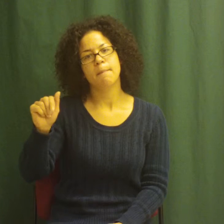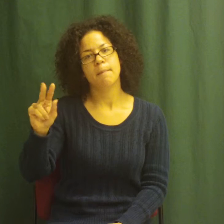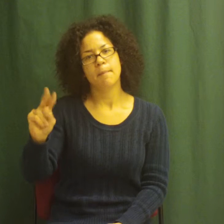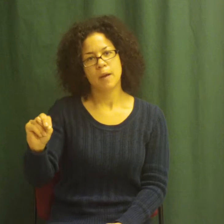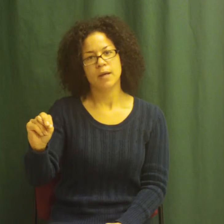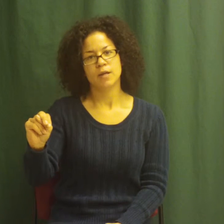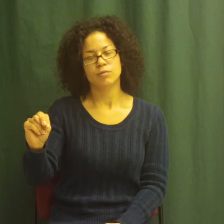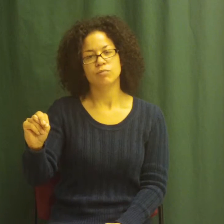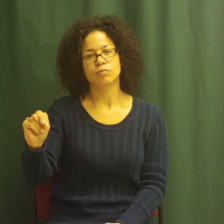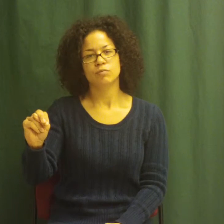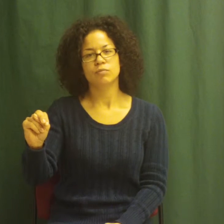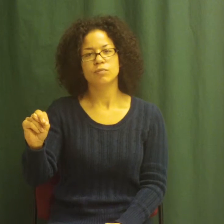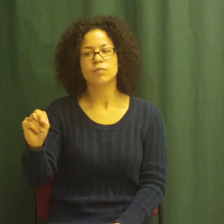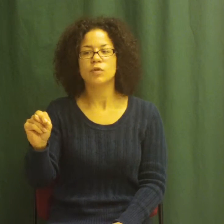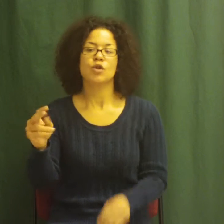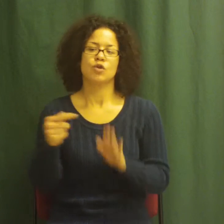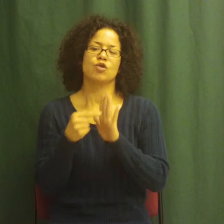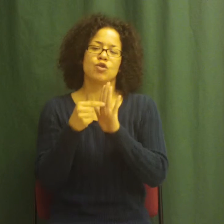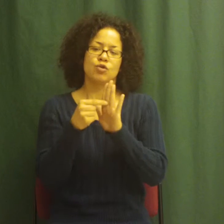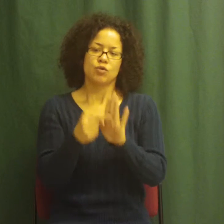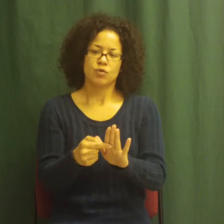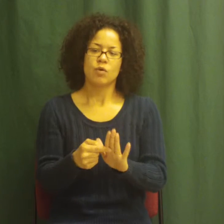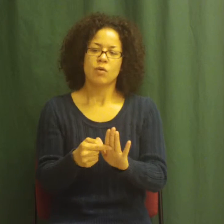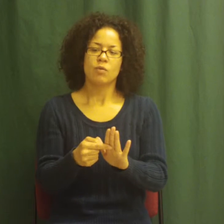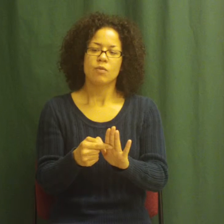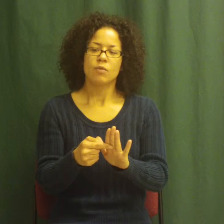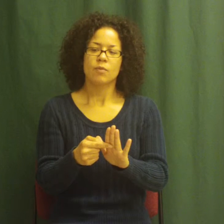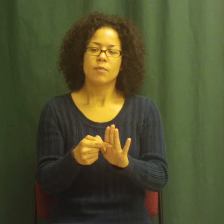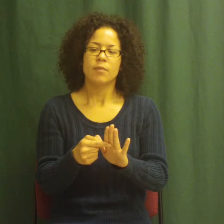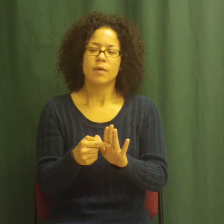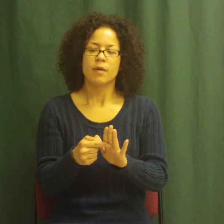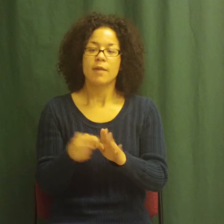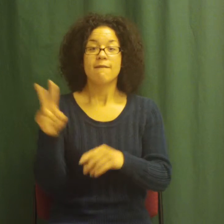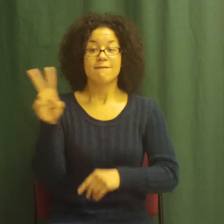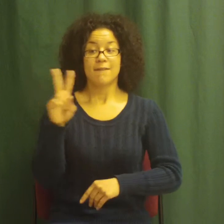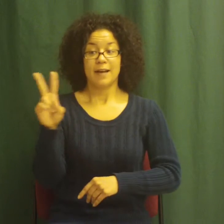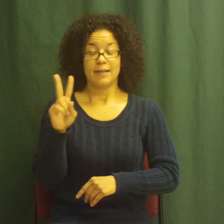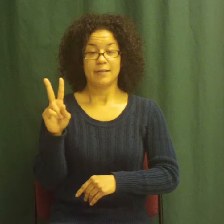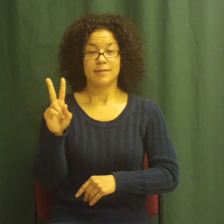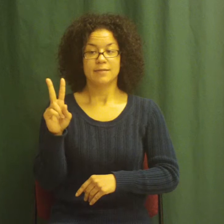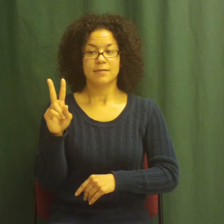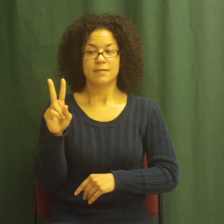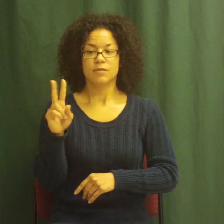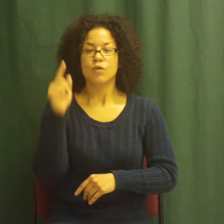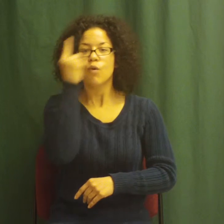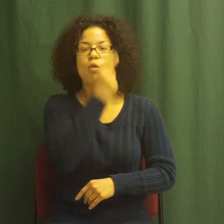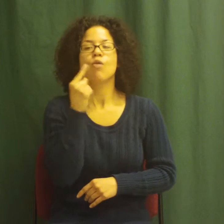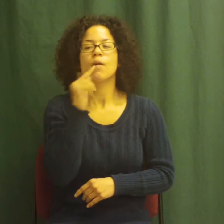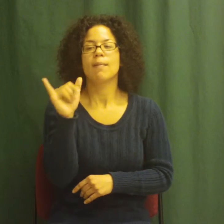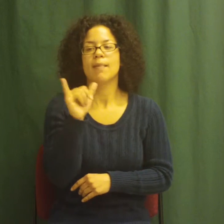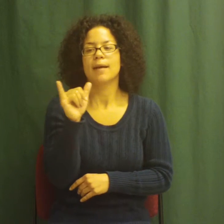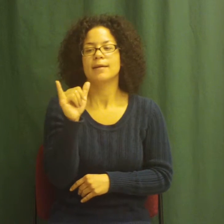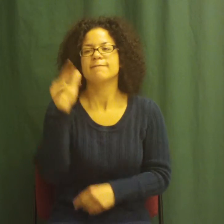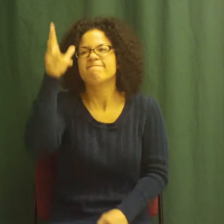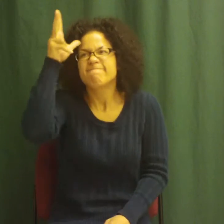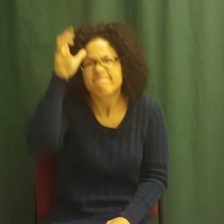should be noted that the Norse god Thor wore a helmet with wings on it, which do look